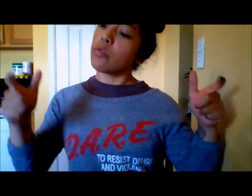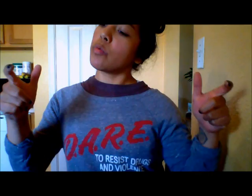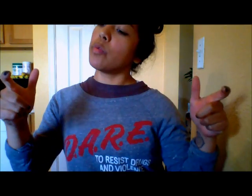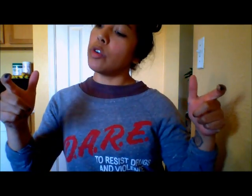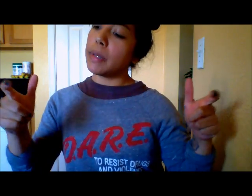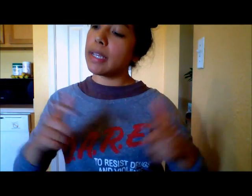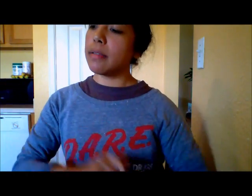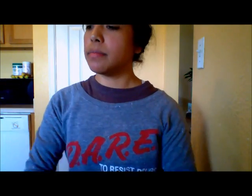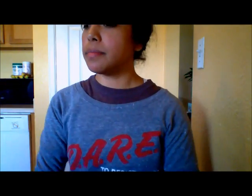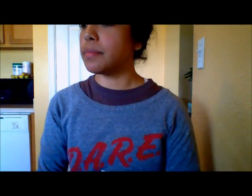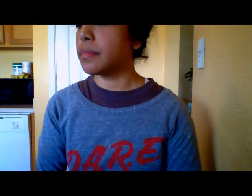Roomy,